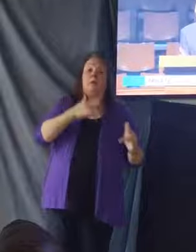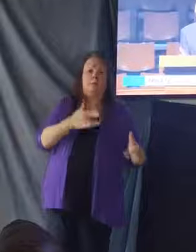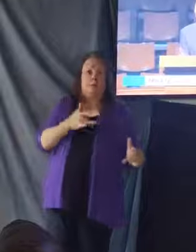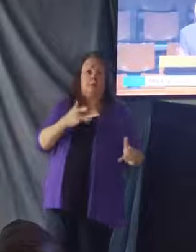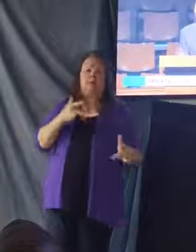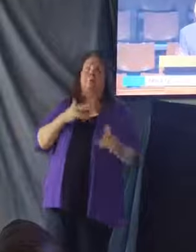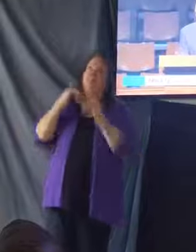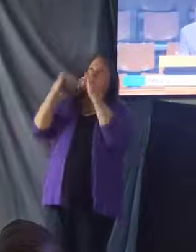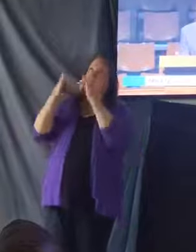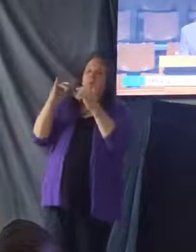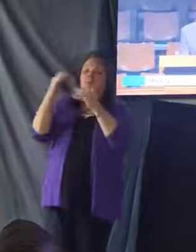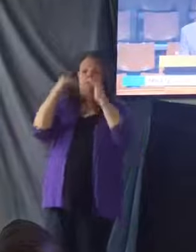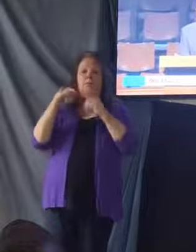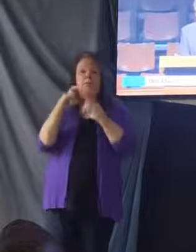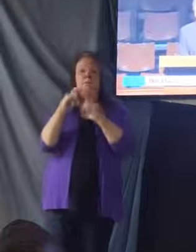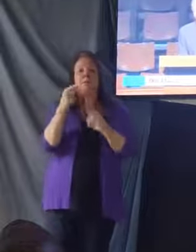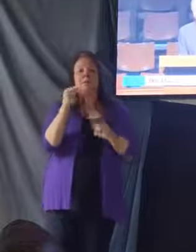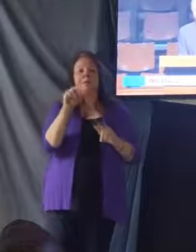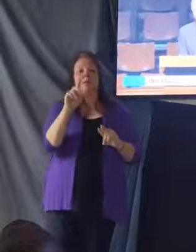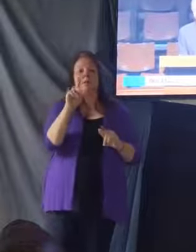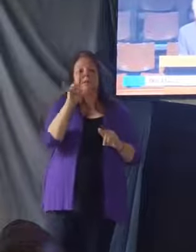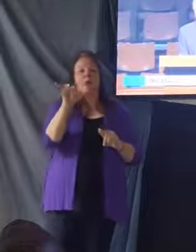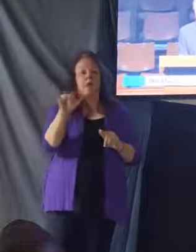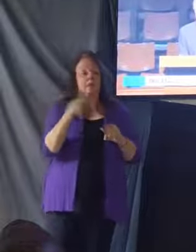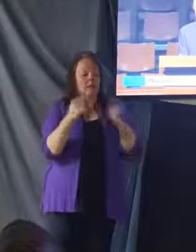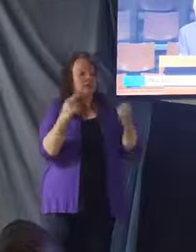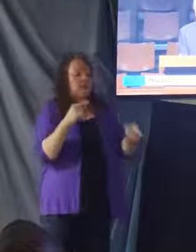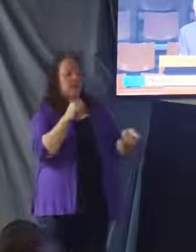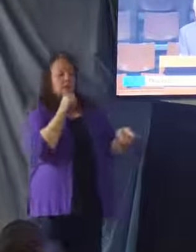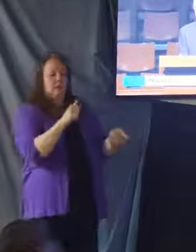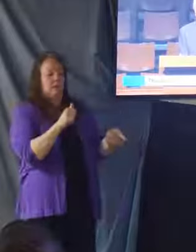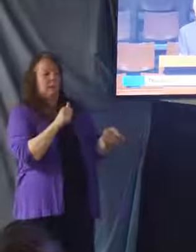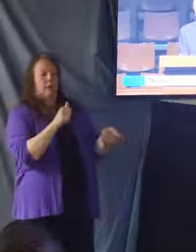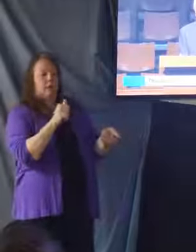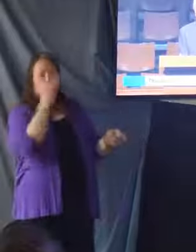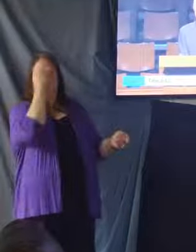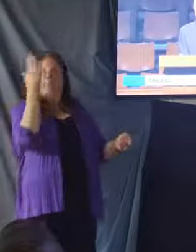That's the next word, godly, the contrast to ungodly.